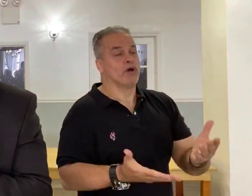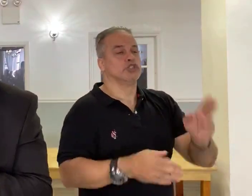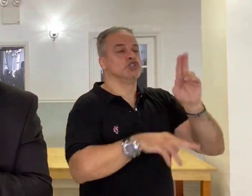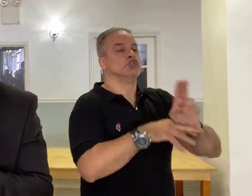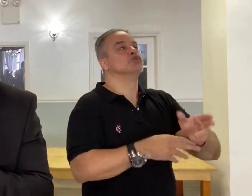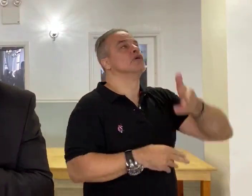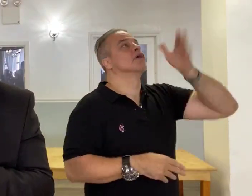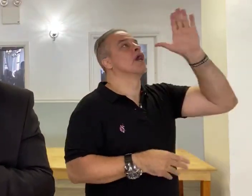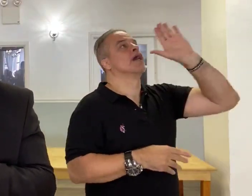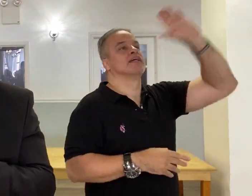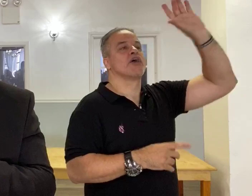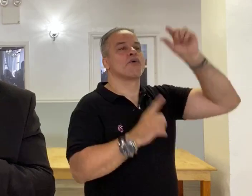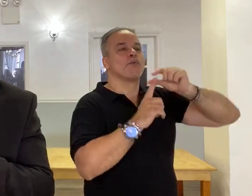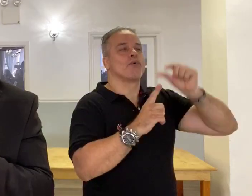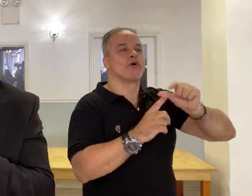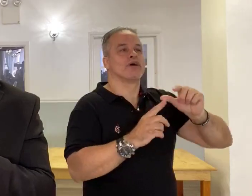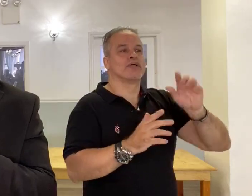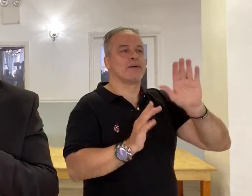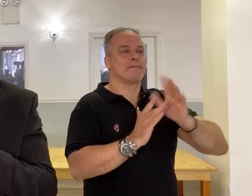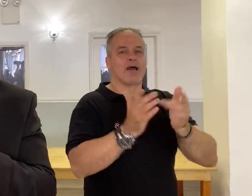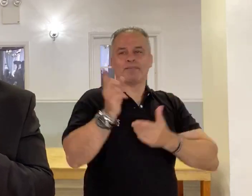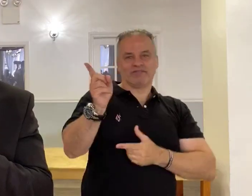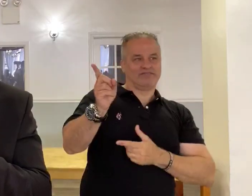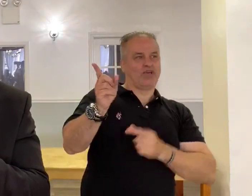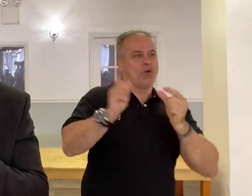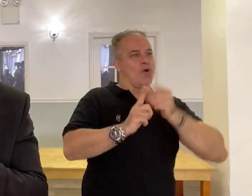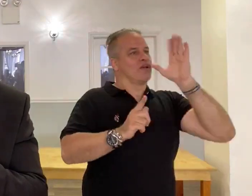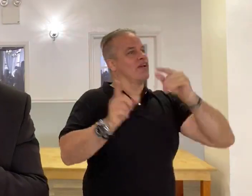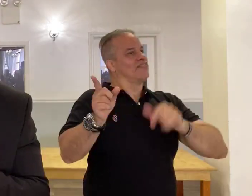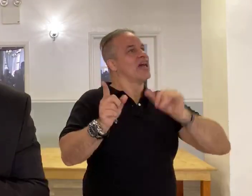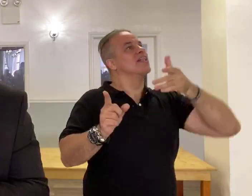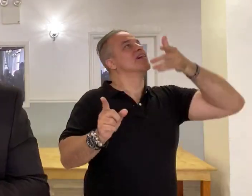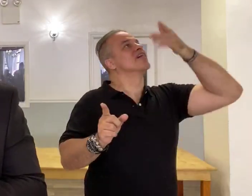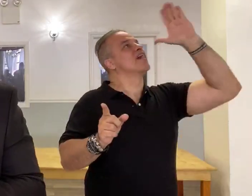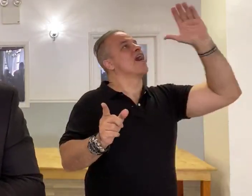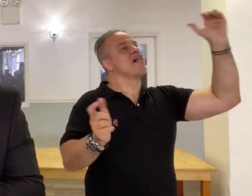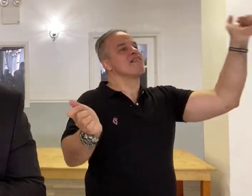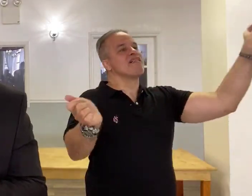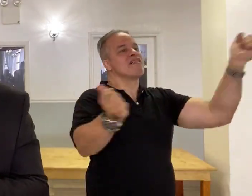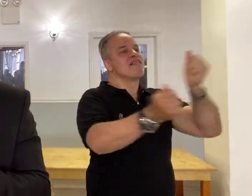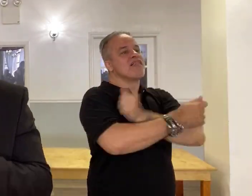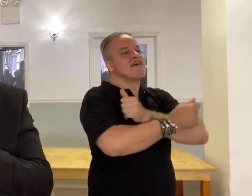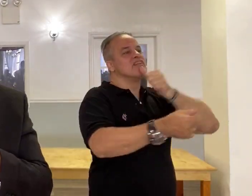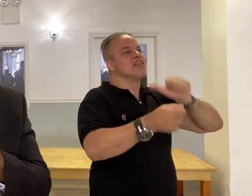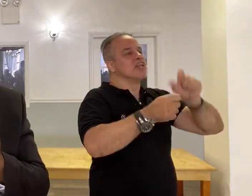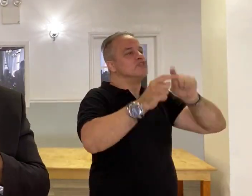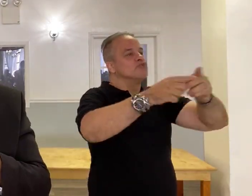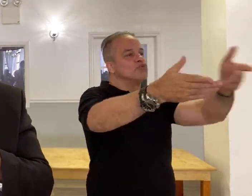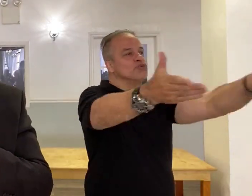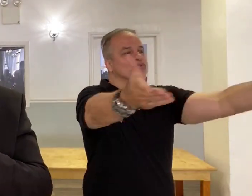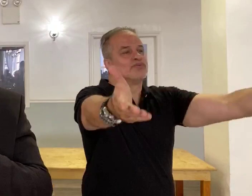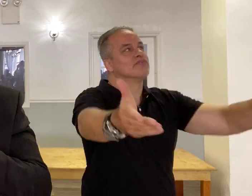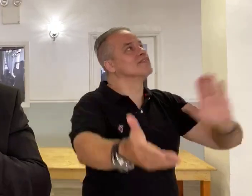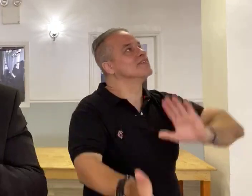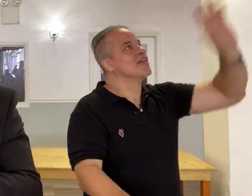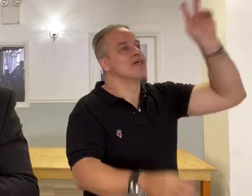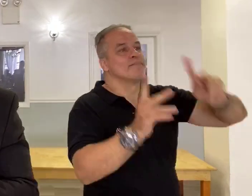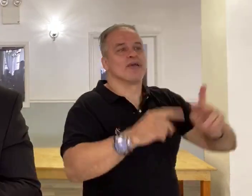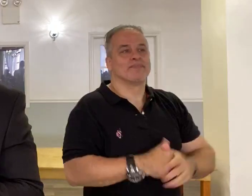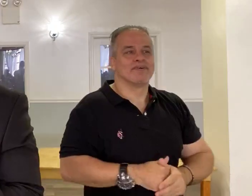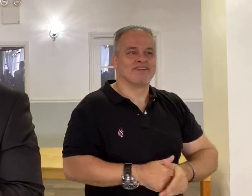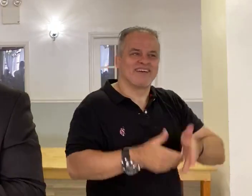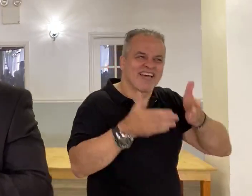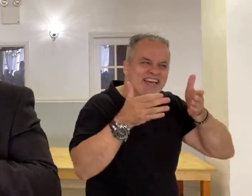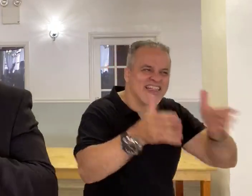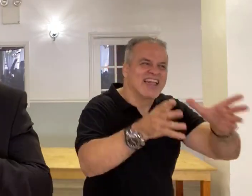word, this Bible, the word of God, is God's love letter to his people. Let God speak his